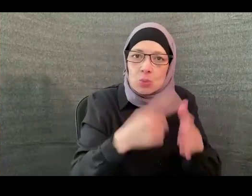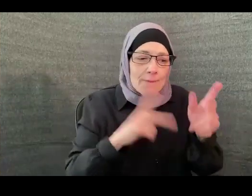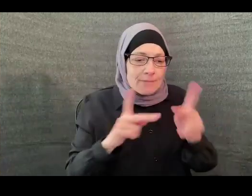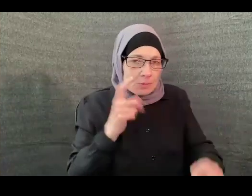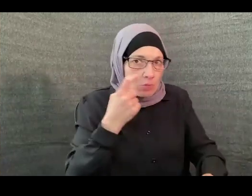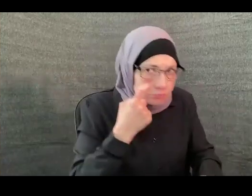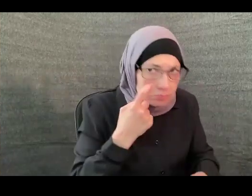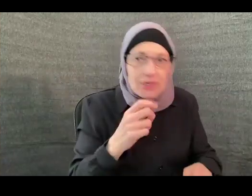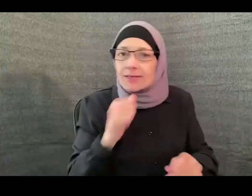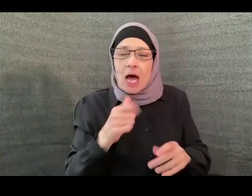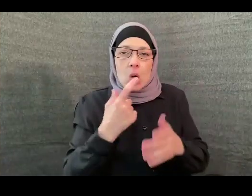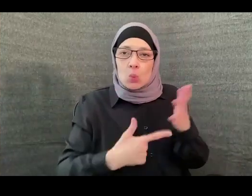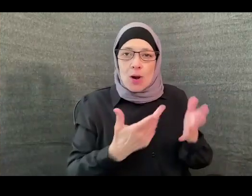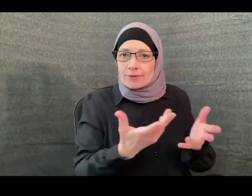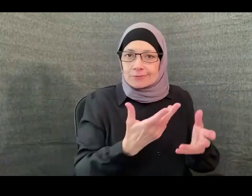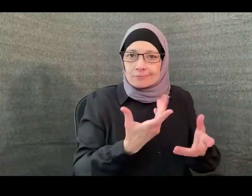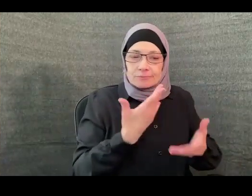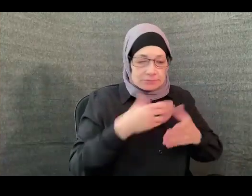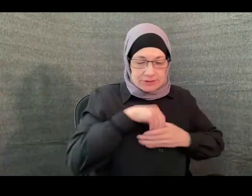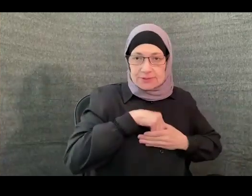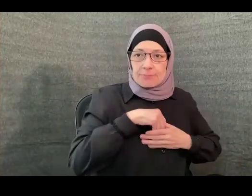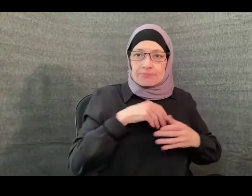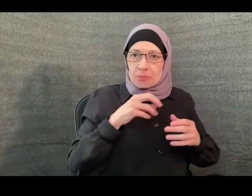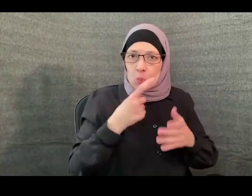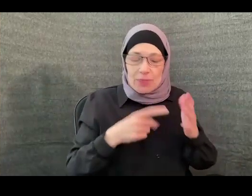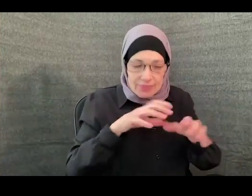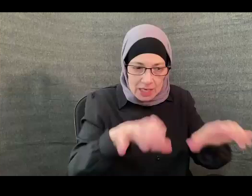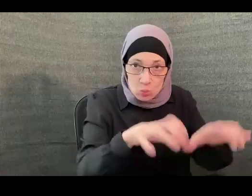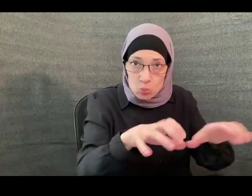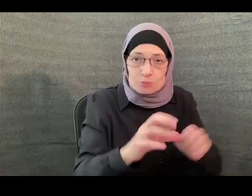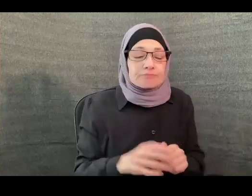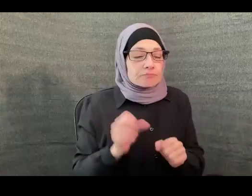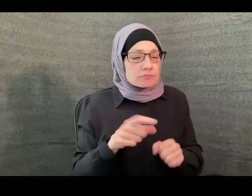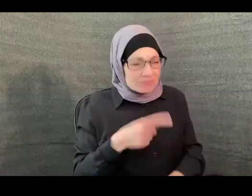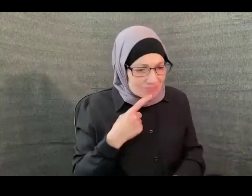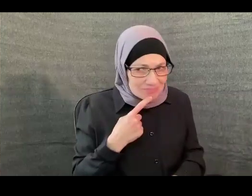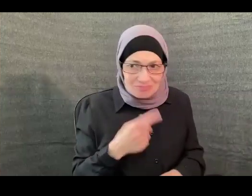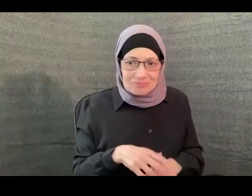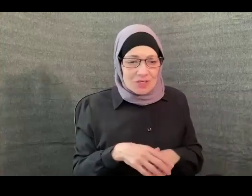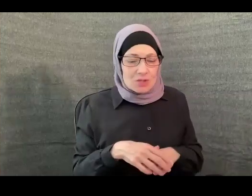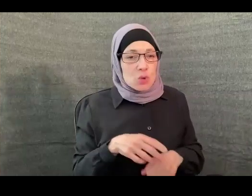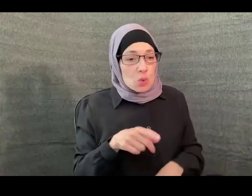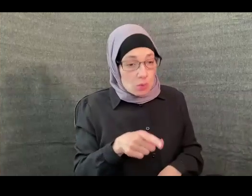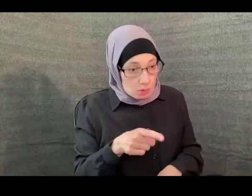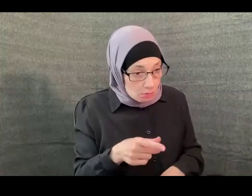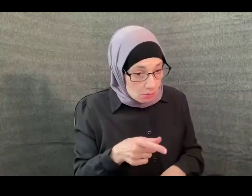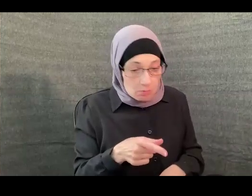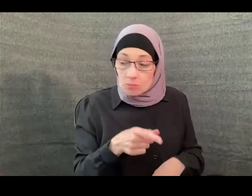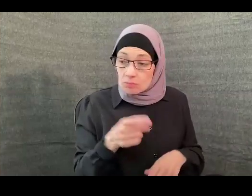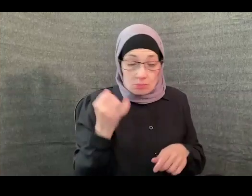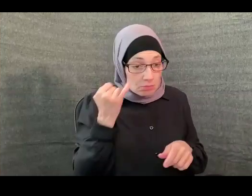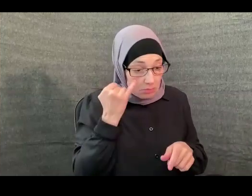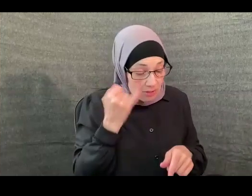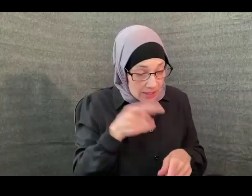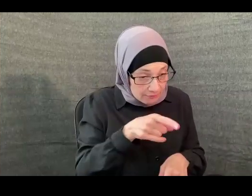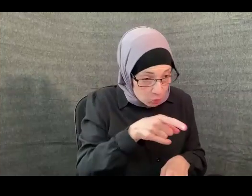friends among the people of the scripture who disbelieve, 'By Allah, if you are